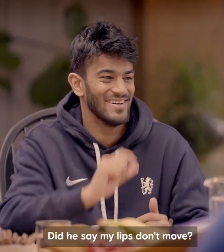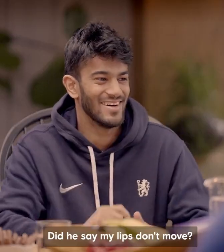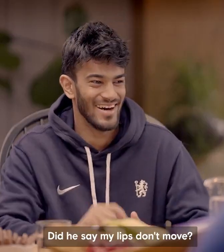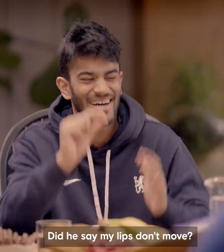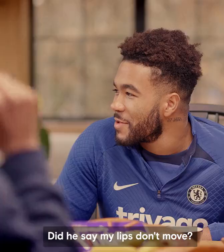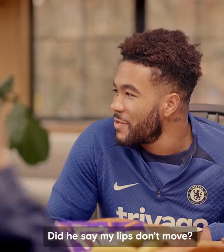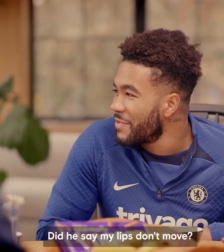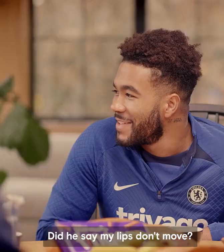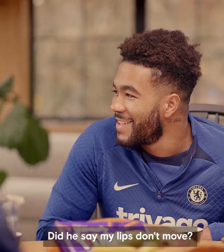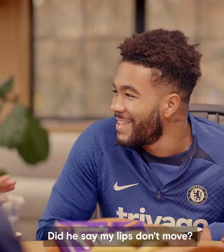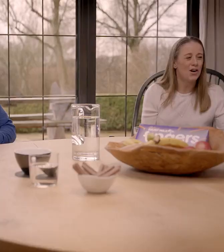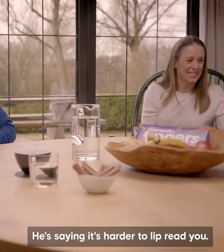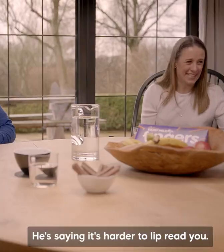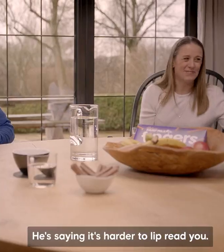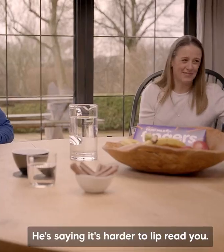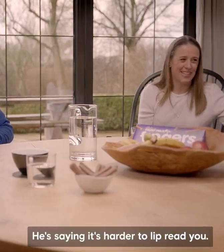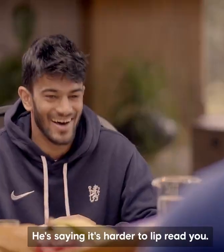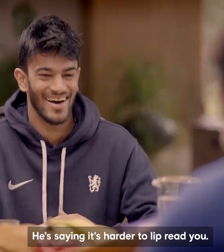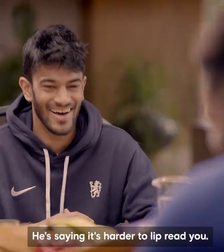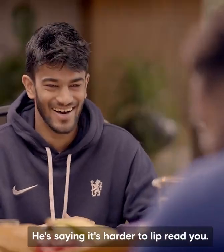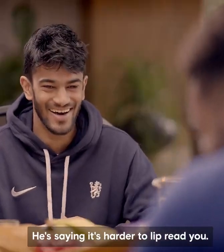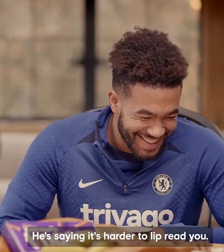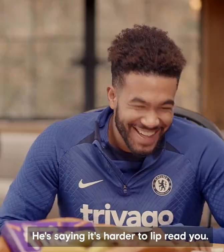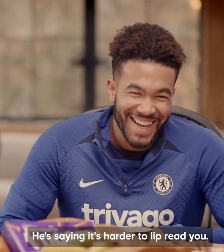You say my lips don't move. Saying it's harder to lip. Yeah.